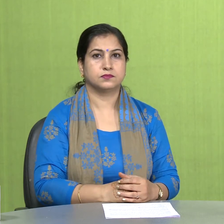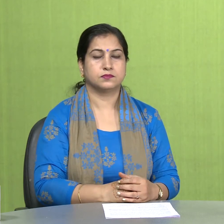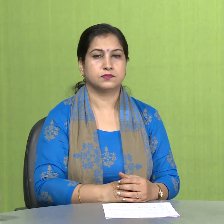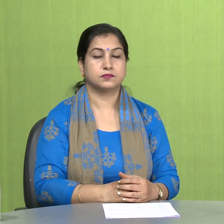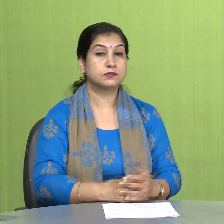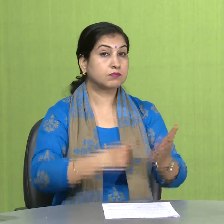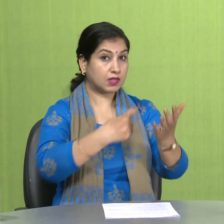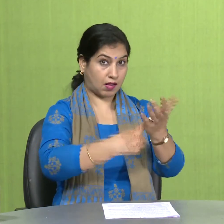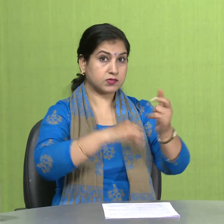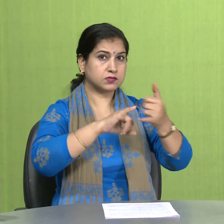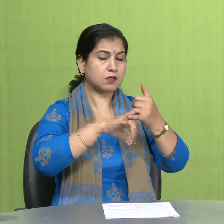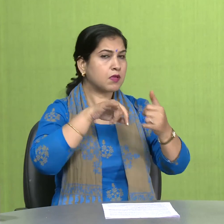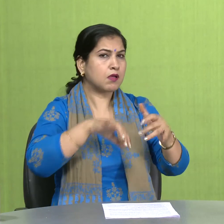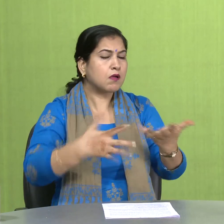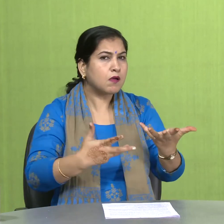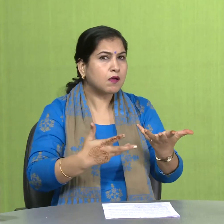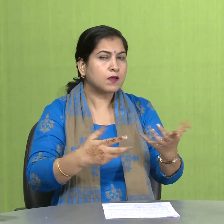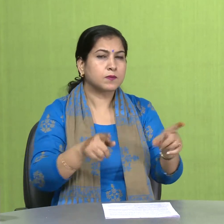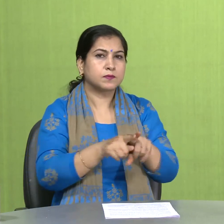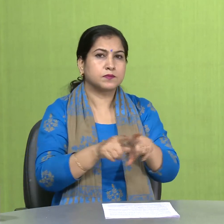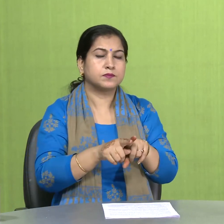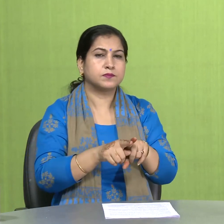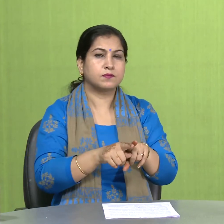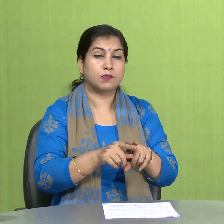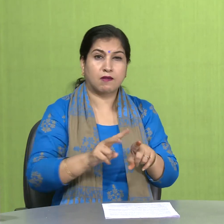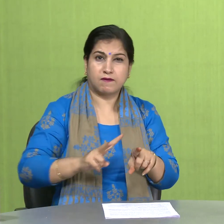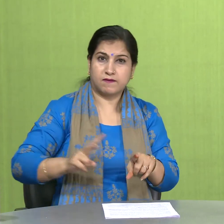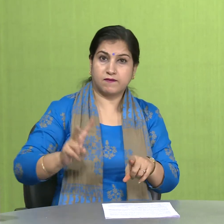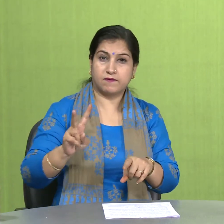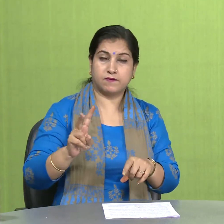Rajya Sabha is presided over by the Vice President of India,